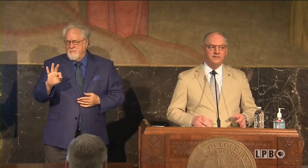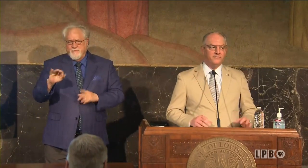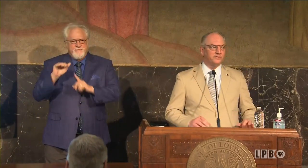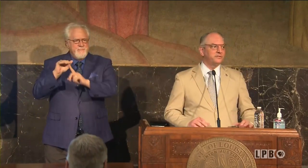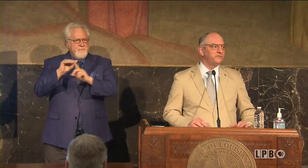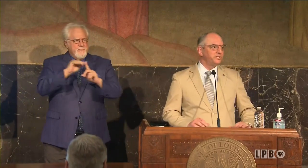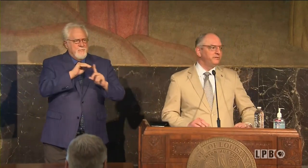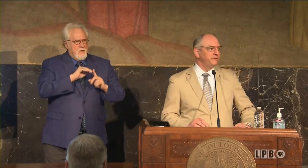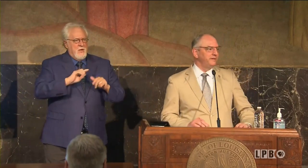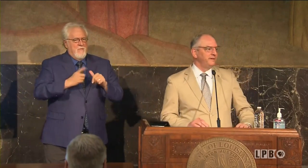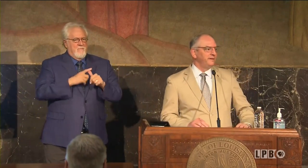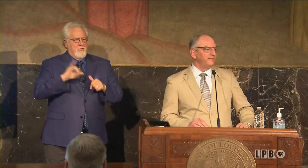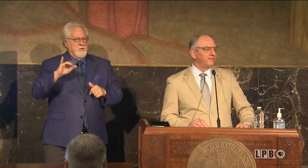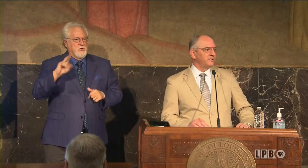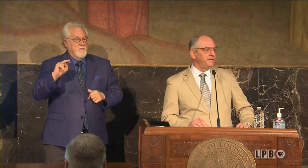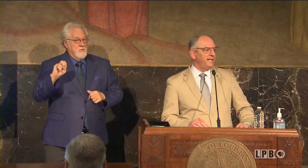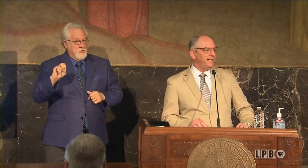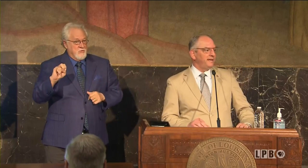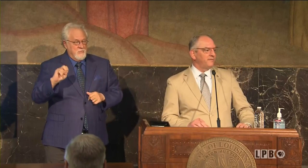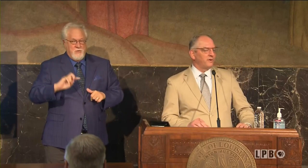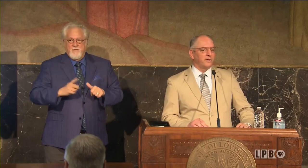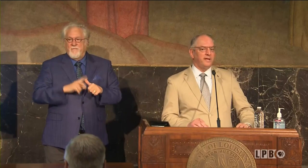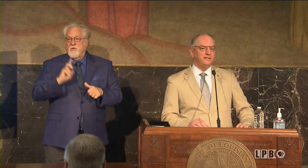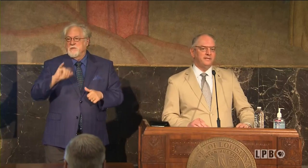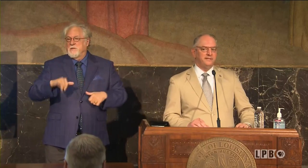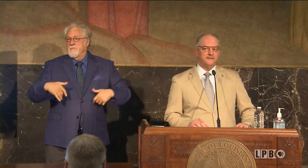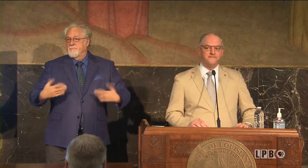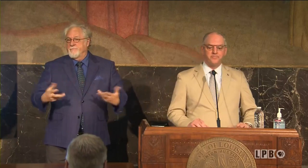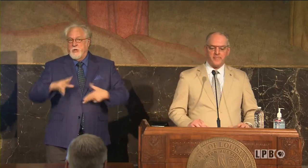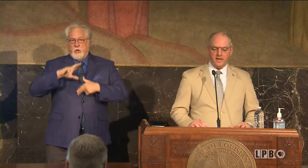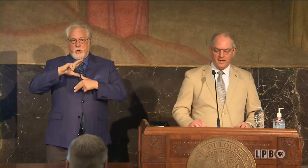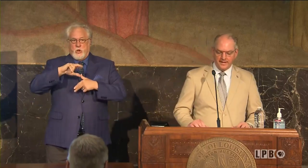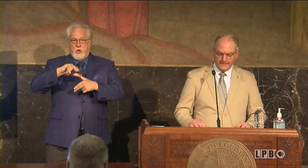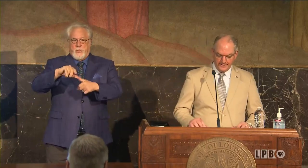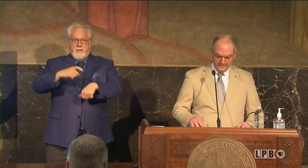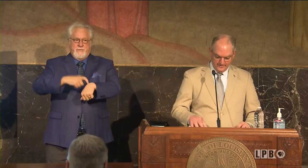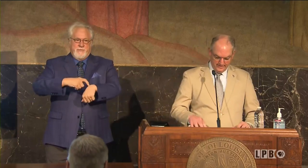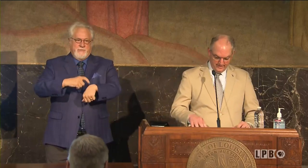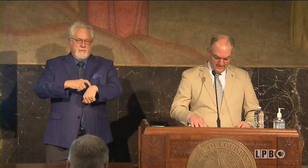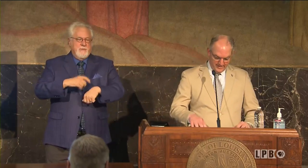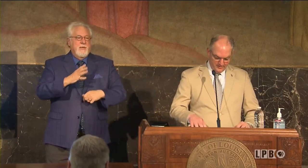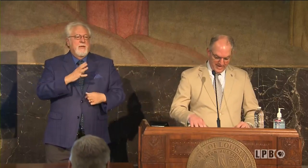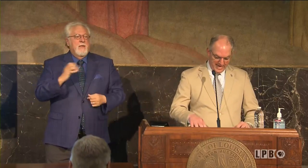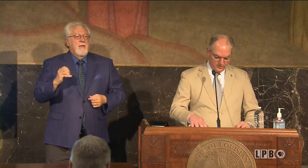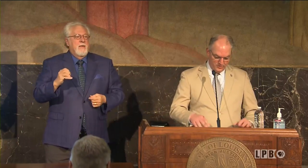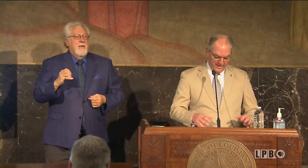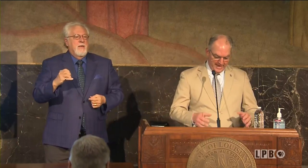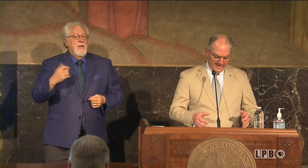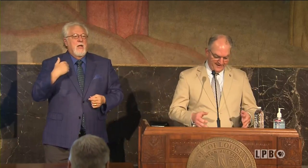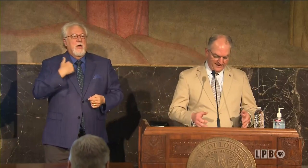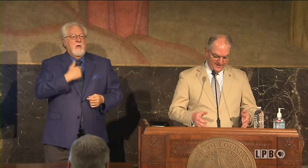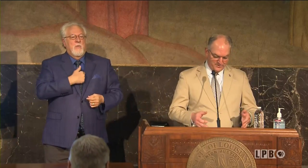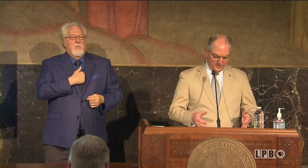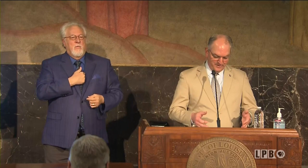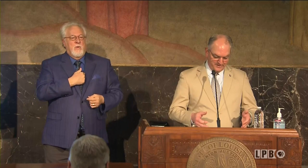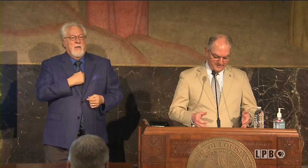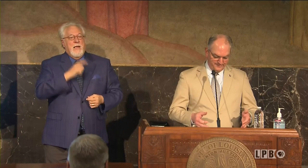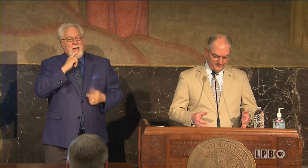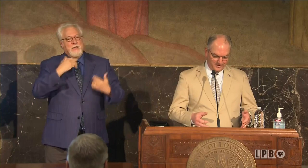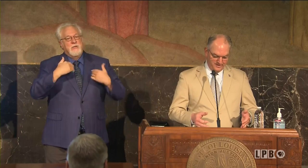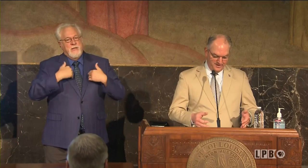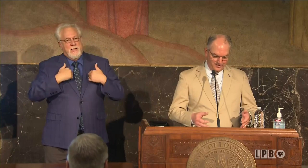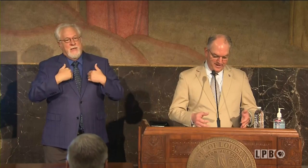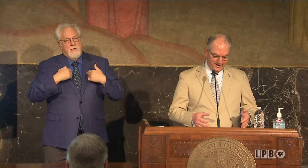today is the 1st of June, first day of hurricane season, and we actually have a